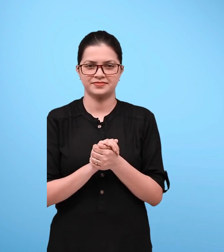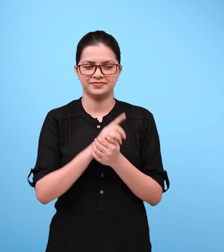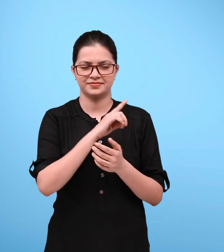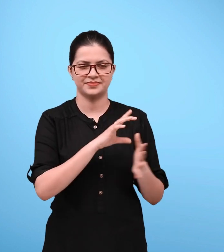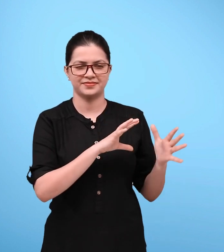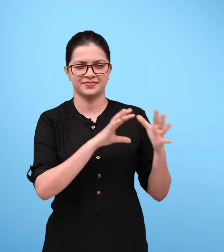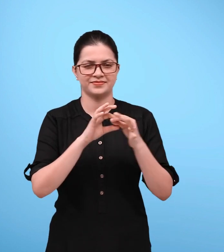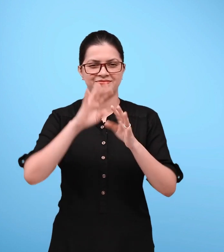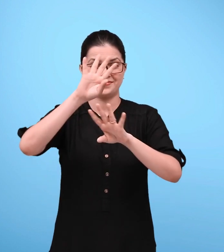Now complete this table.